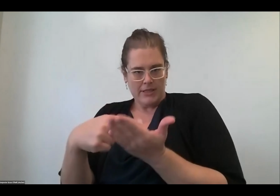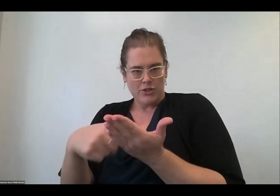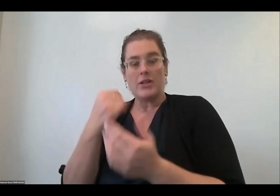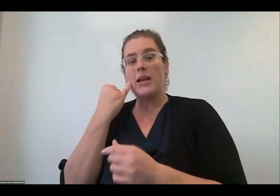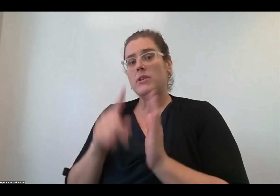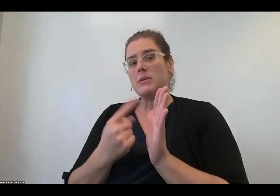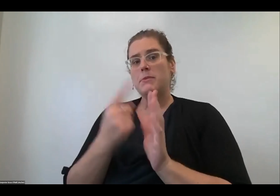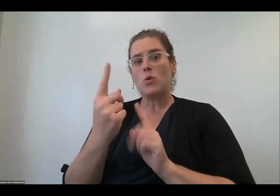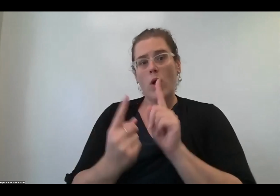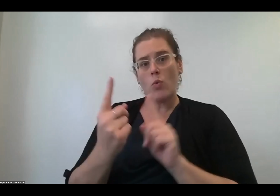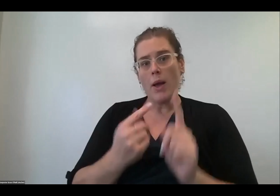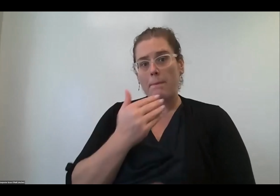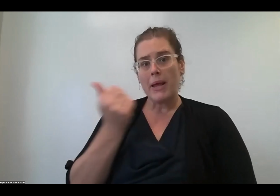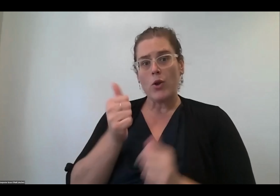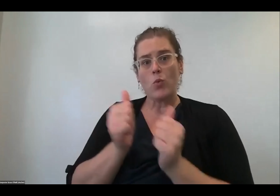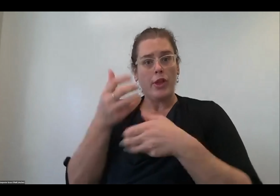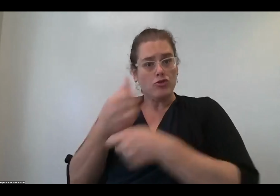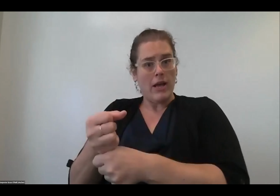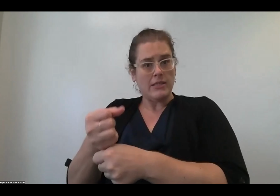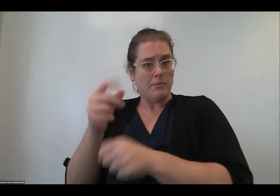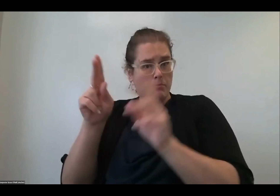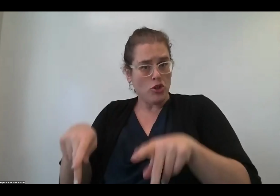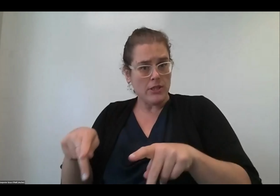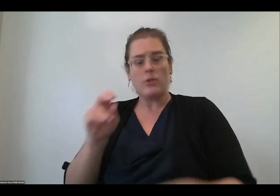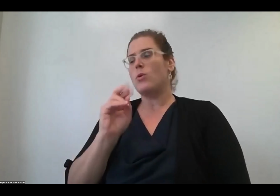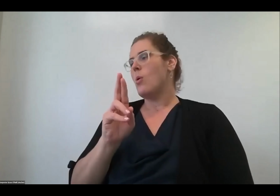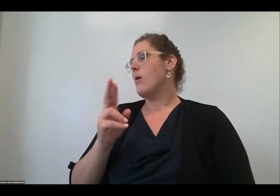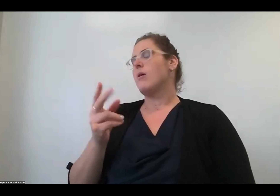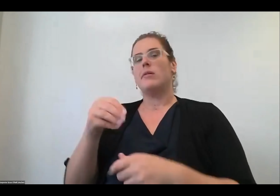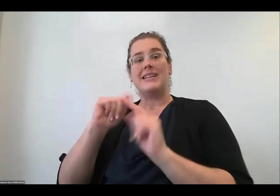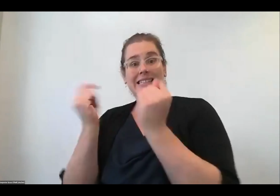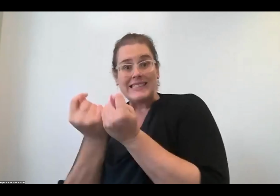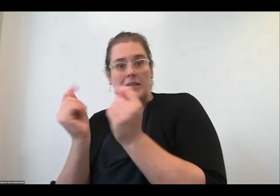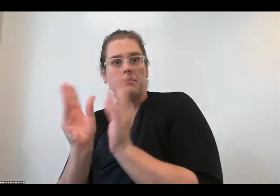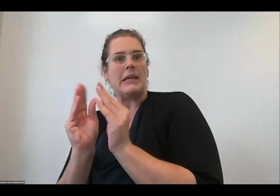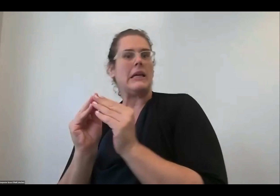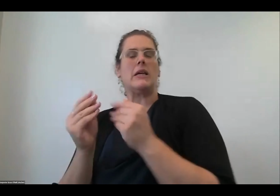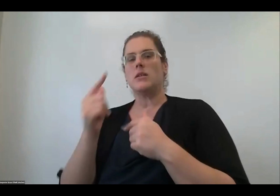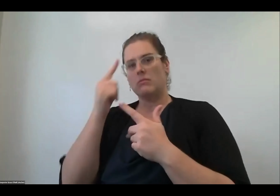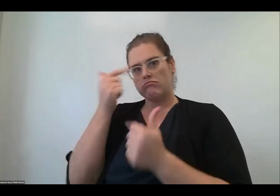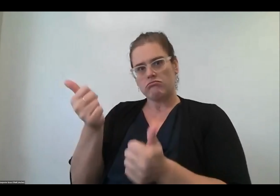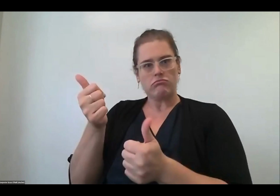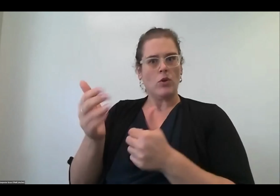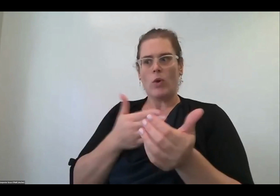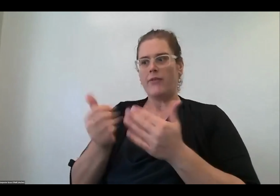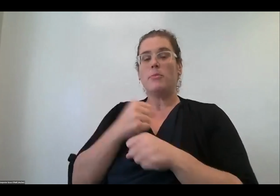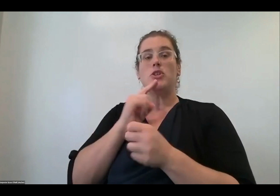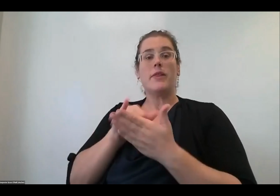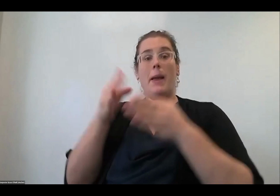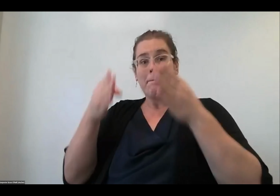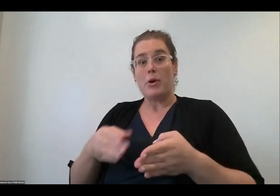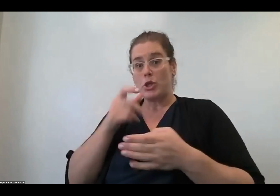with somebody that they trust, and just making sure that who is ever having the conversation with them is educated on